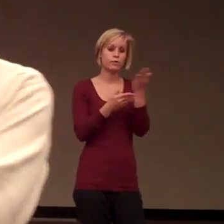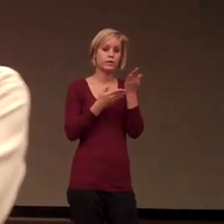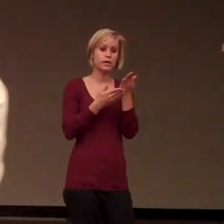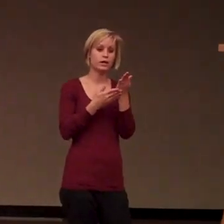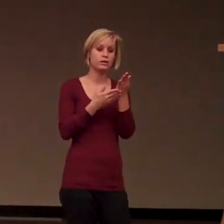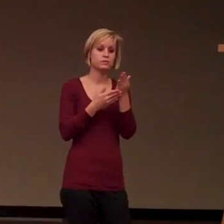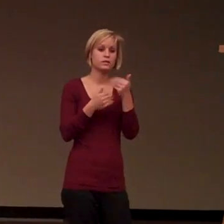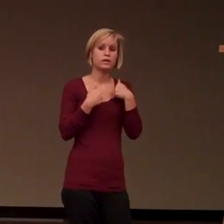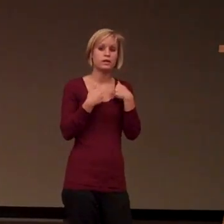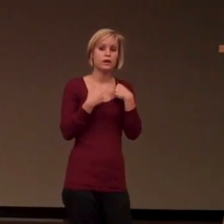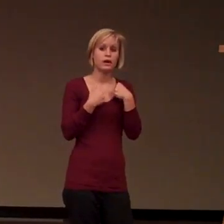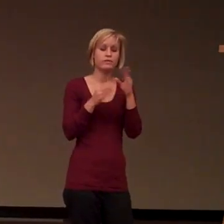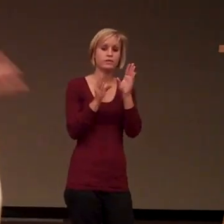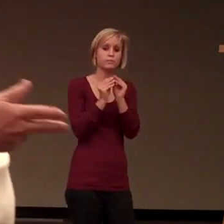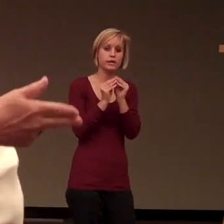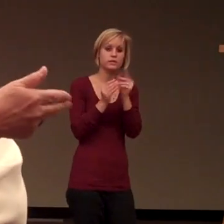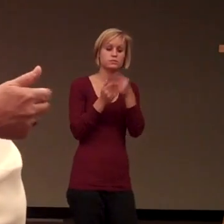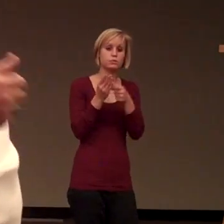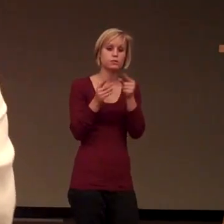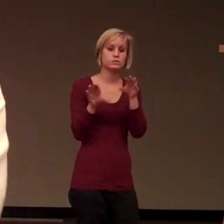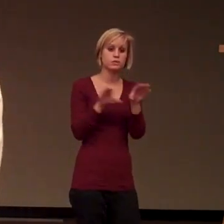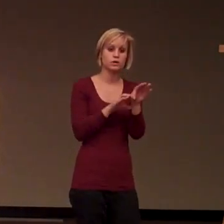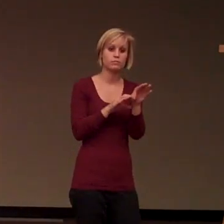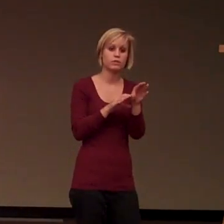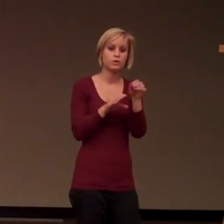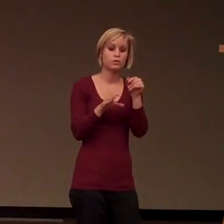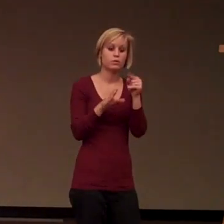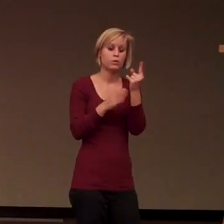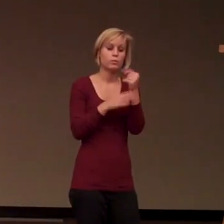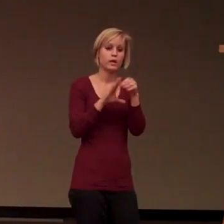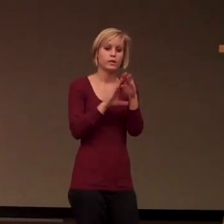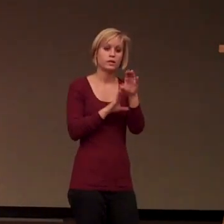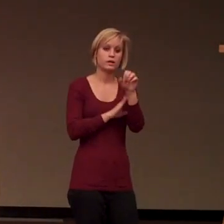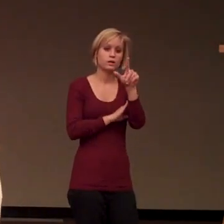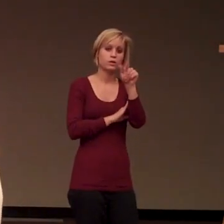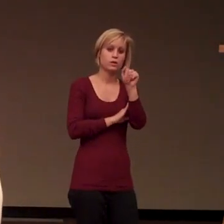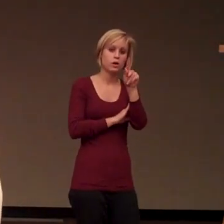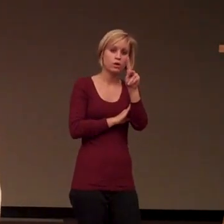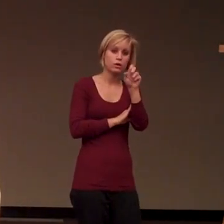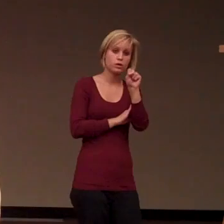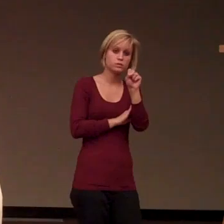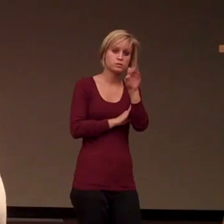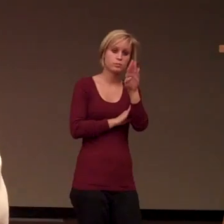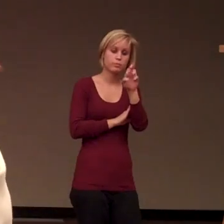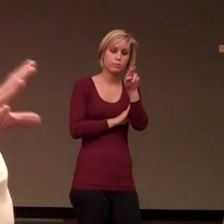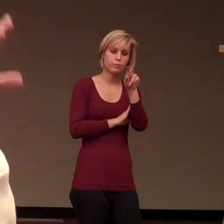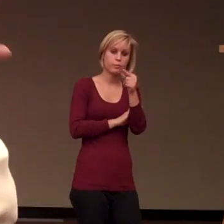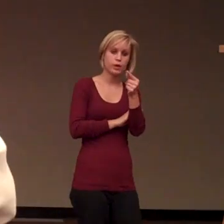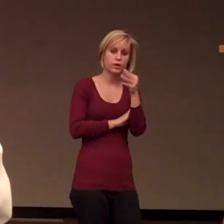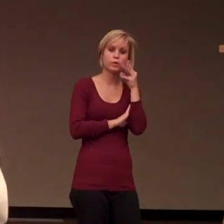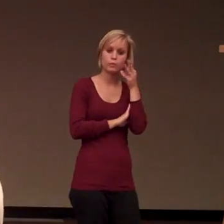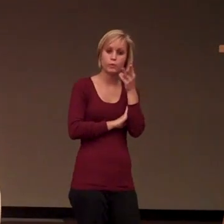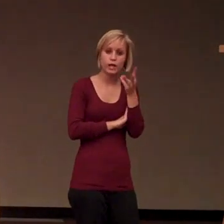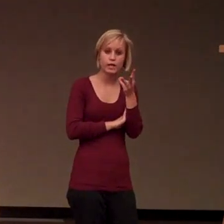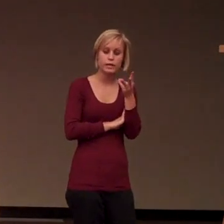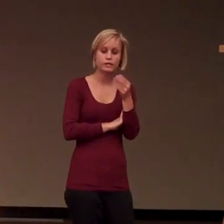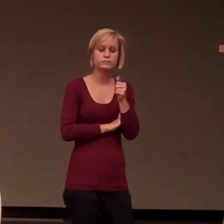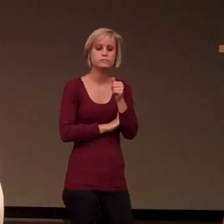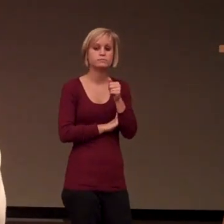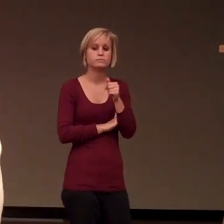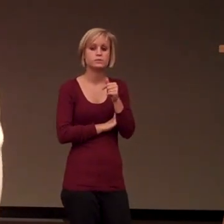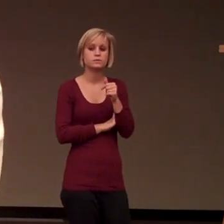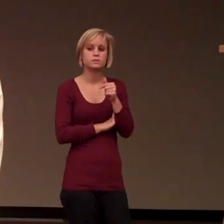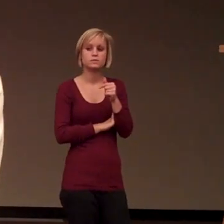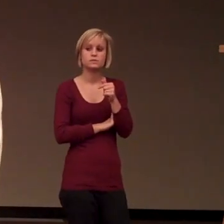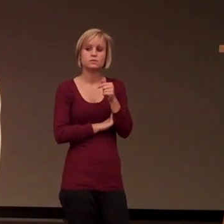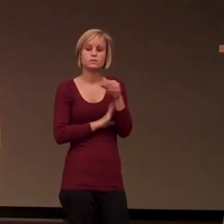meetings about what to do. There's one in Kingwood, there's one in Wheeling, there's one in Clarksburg, and all these people are getting together and say, do we want